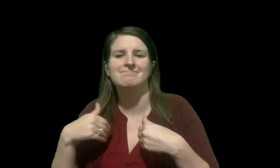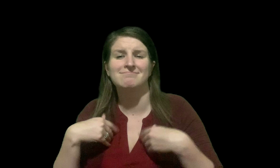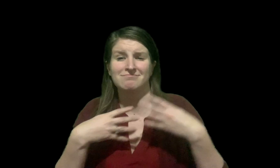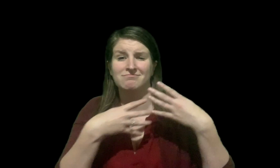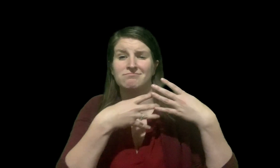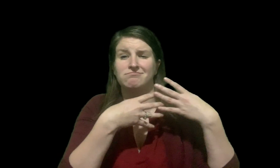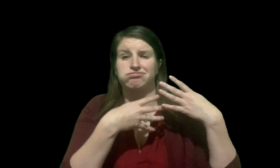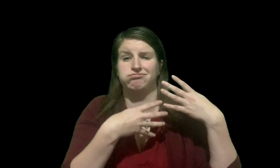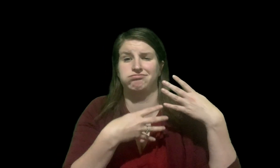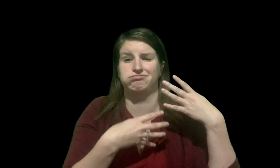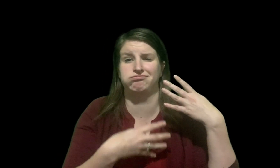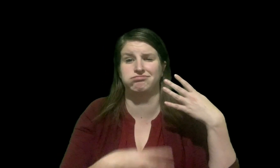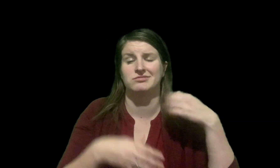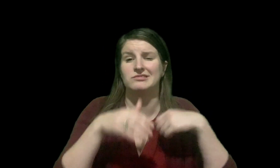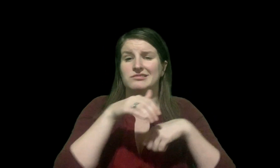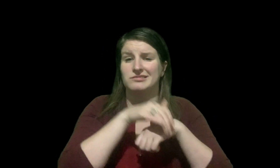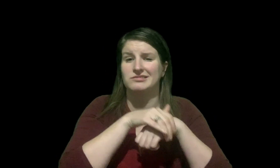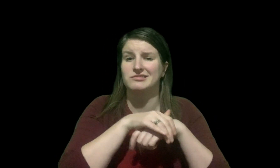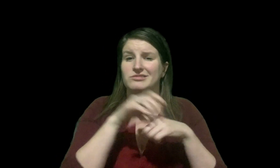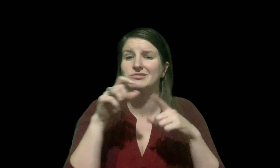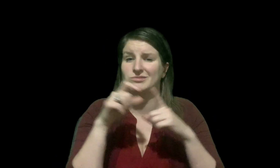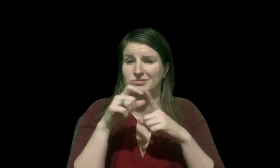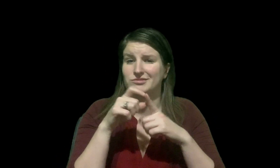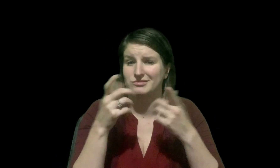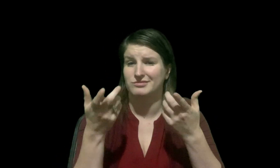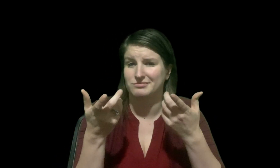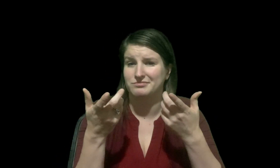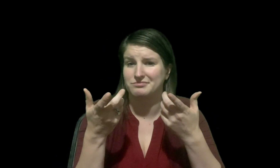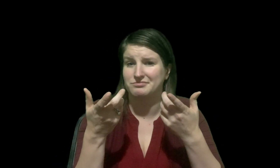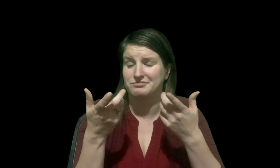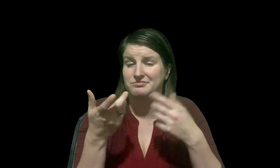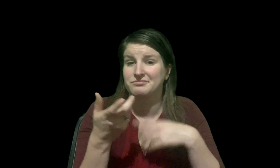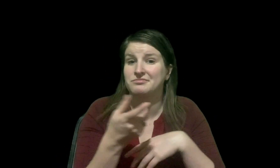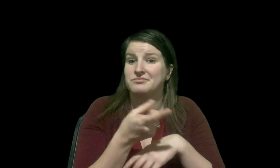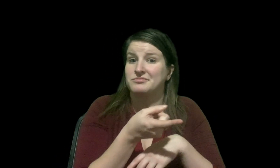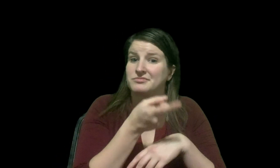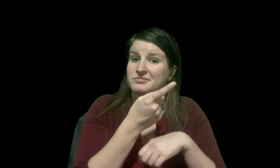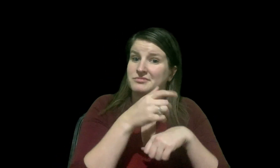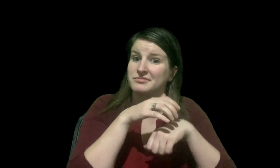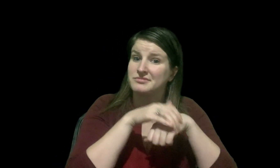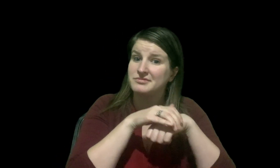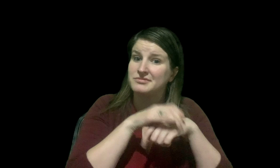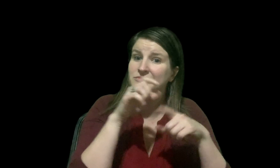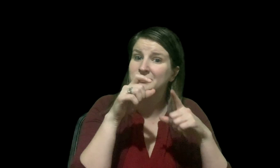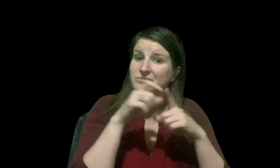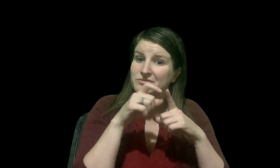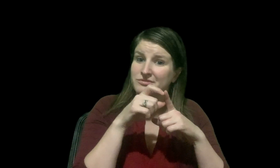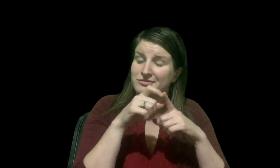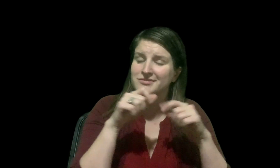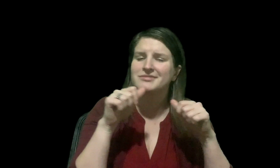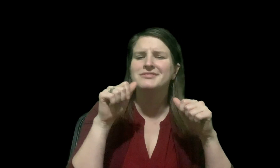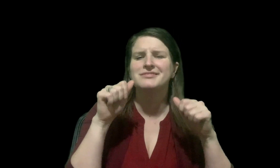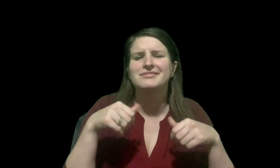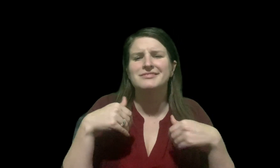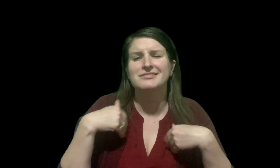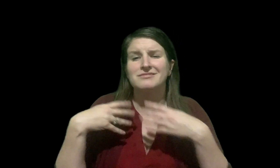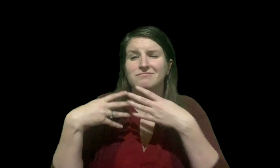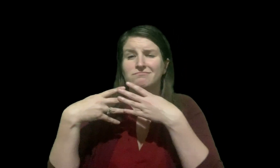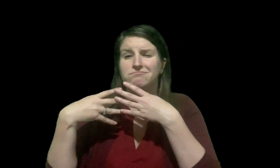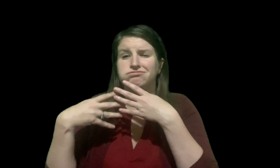that one sign in American Sign Language can have several different meanings in English. And vice versa, one